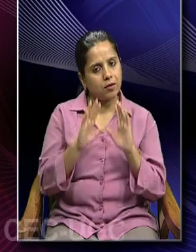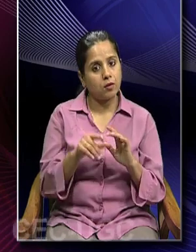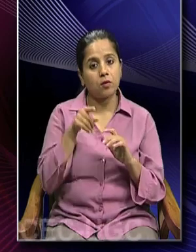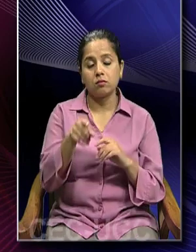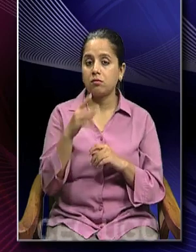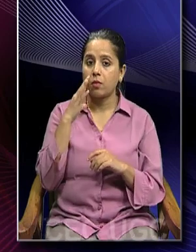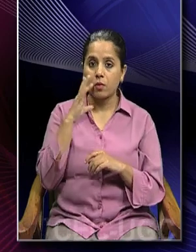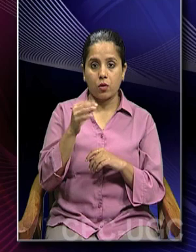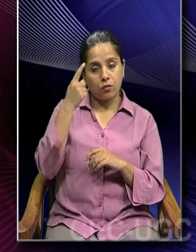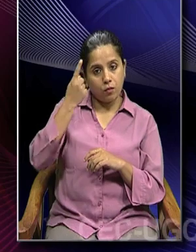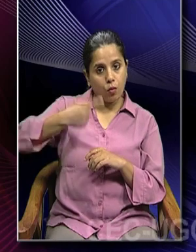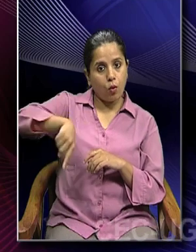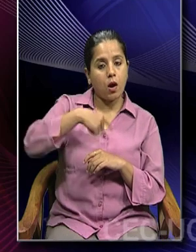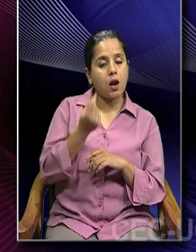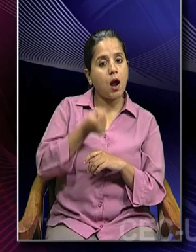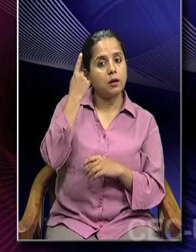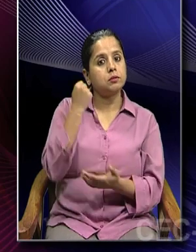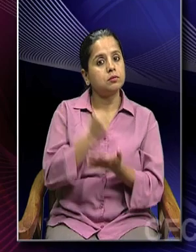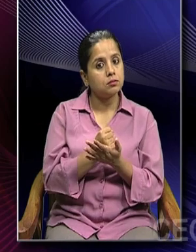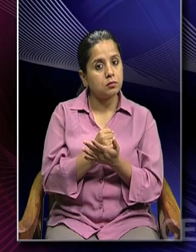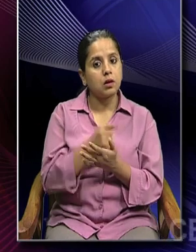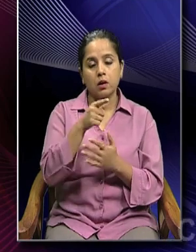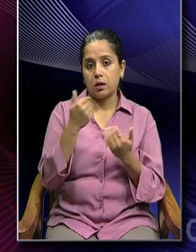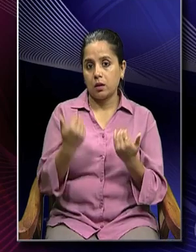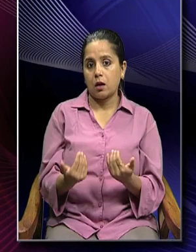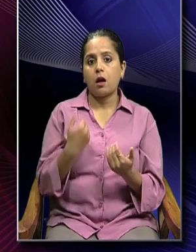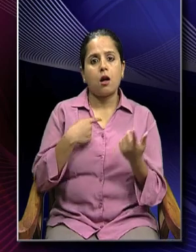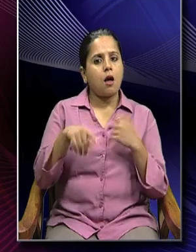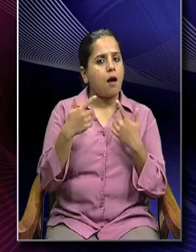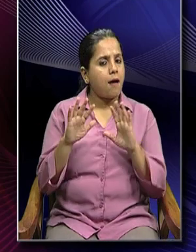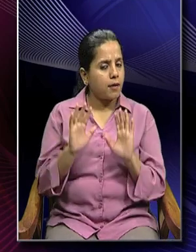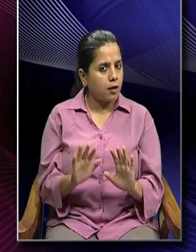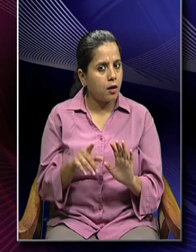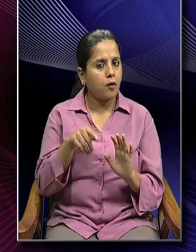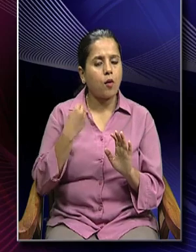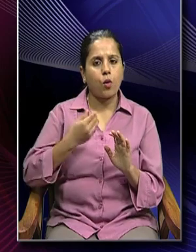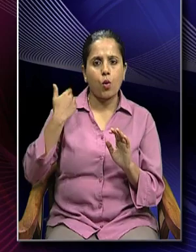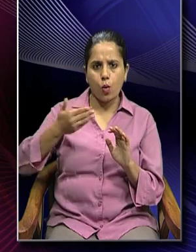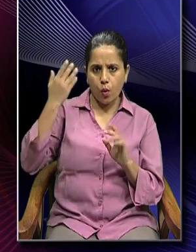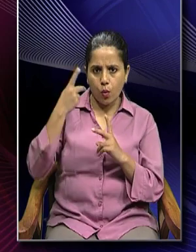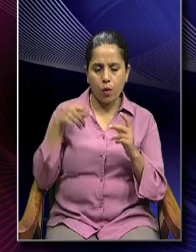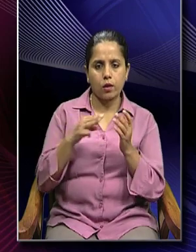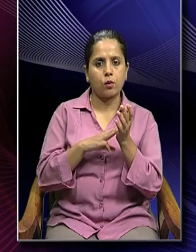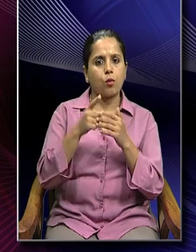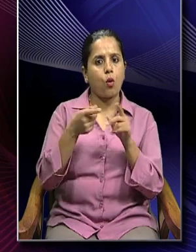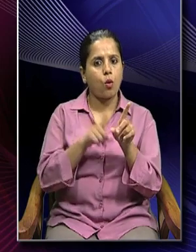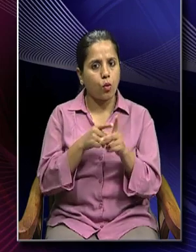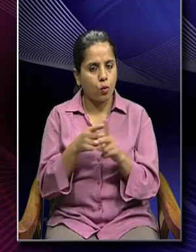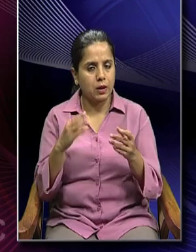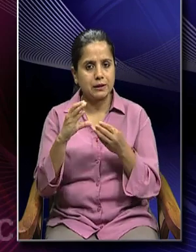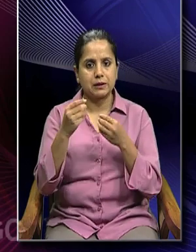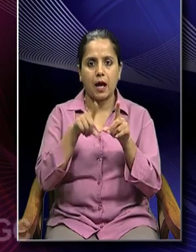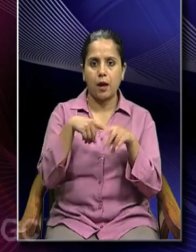much important for us to understand that the way we have traveled from traditionality to modernity, then to